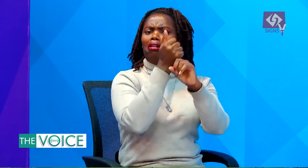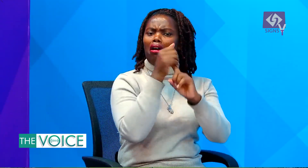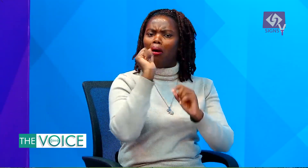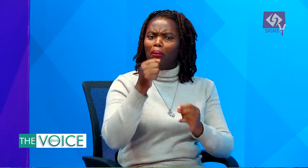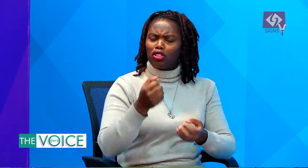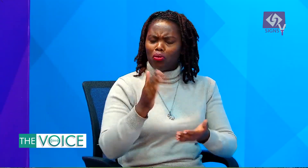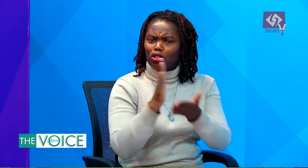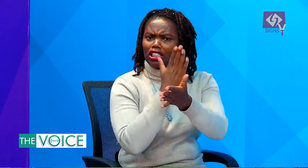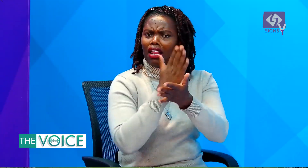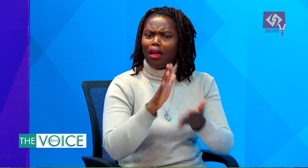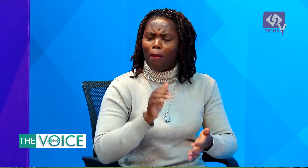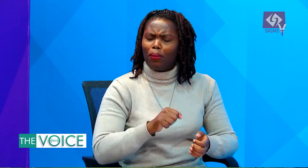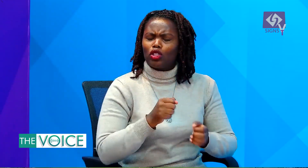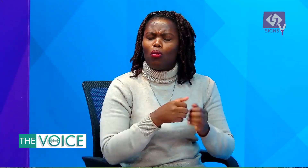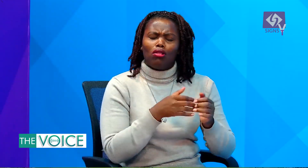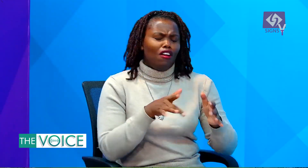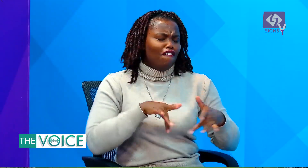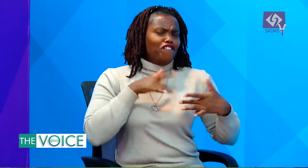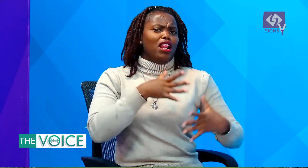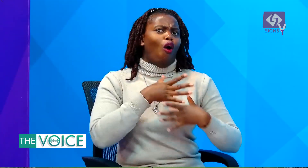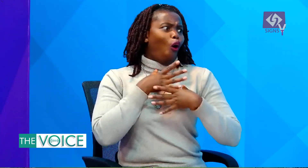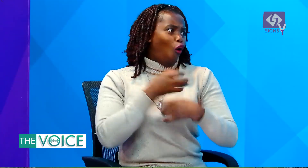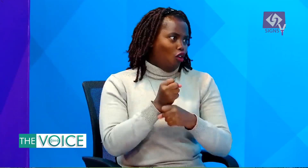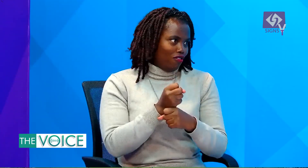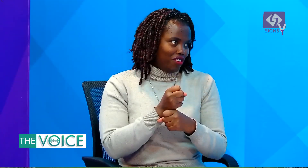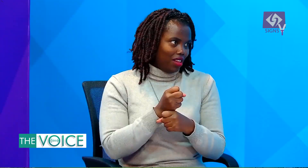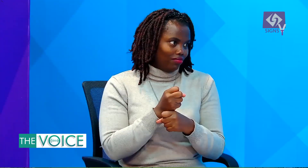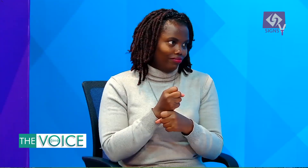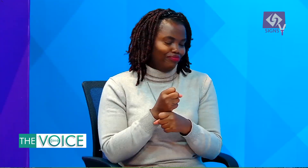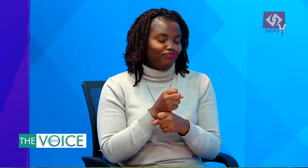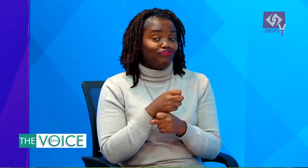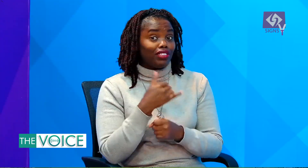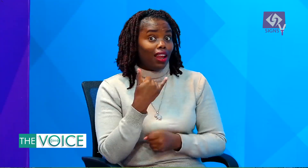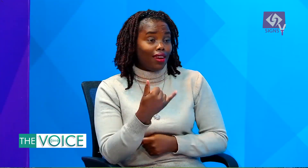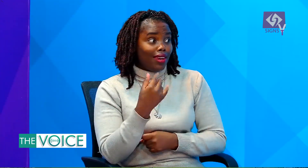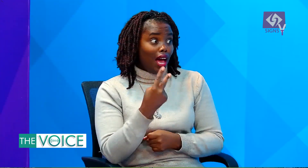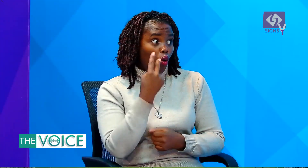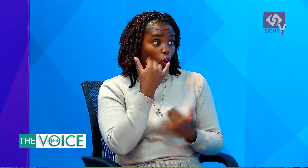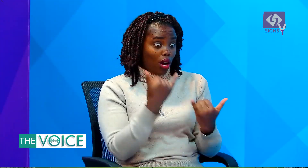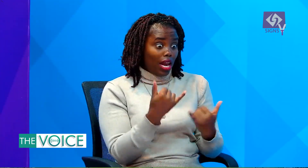your story. Can you tell us, do you feel confident?